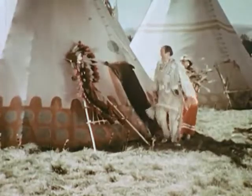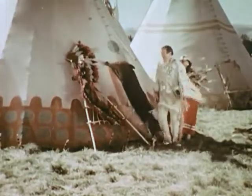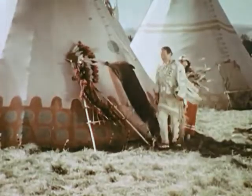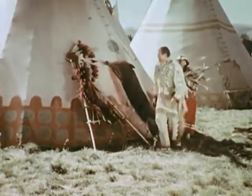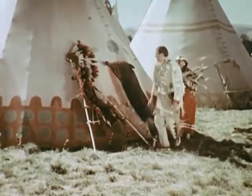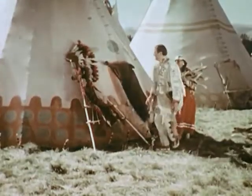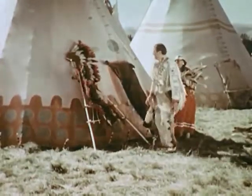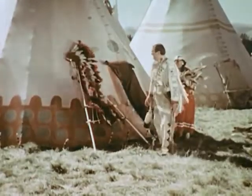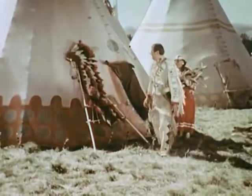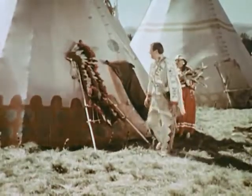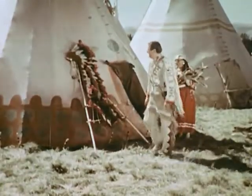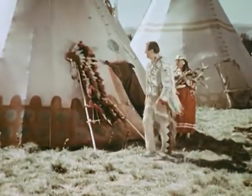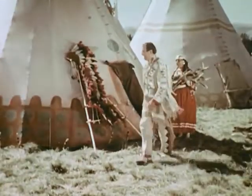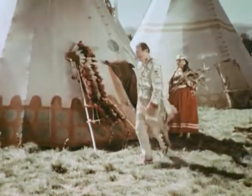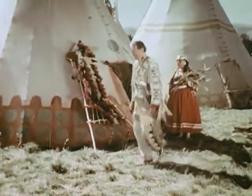High Eagle is coming.